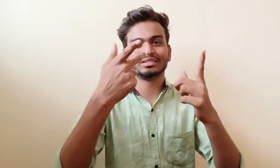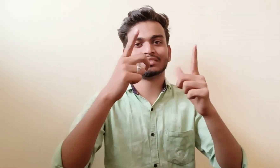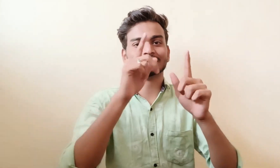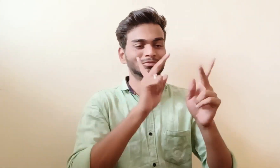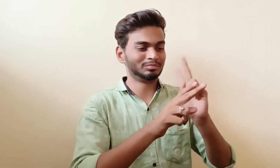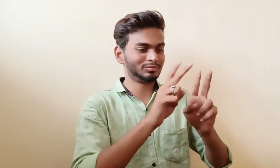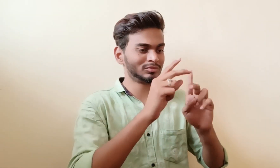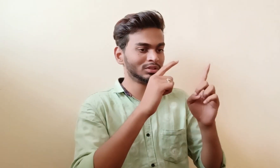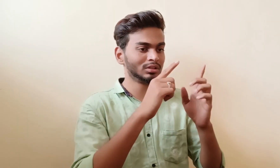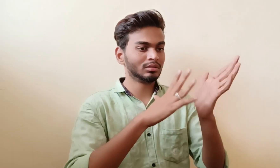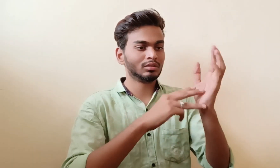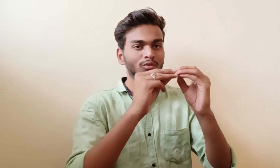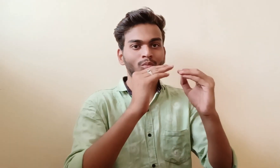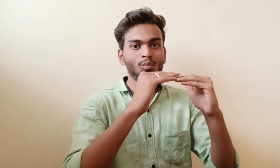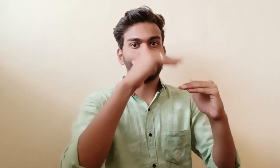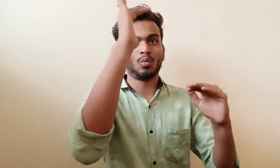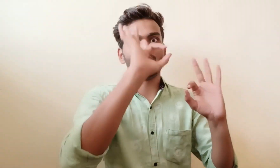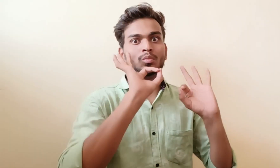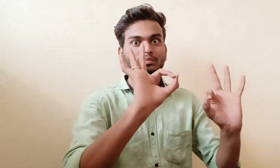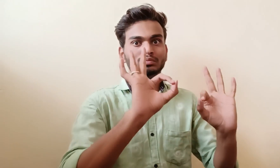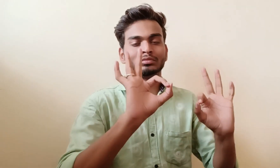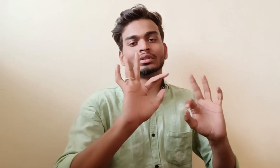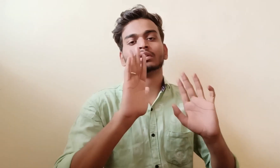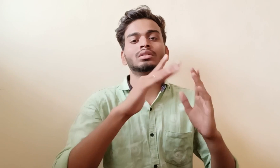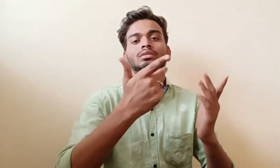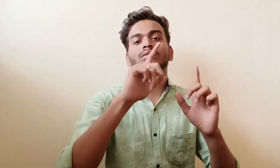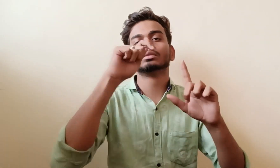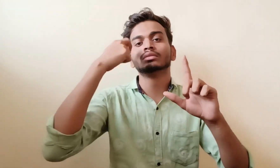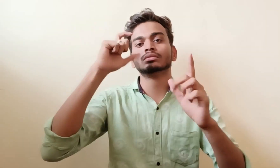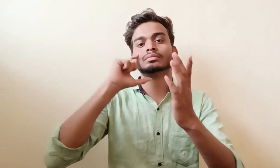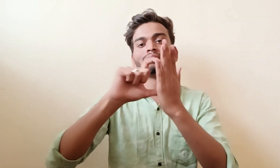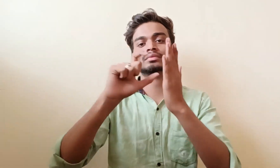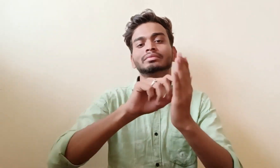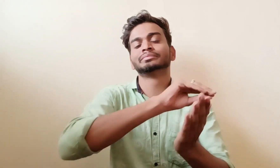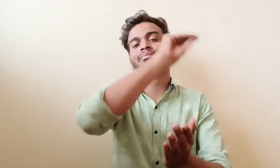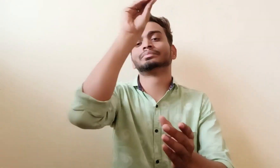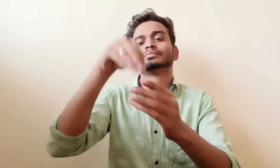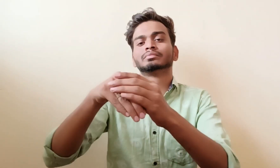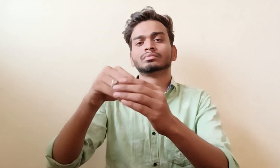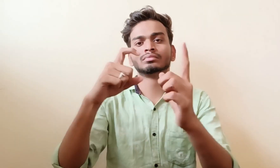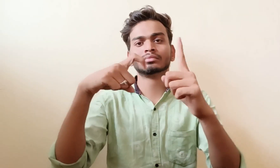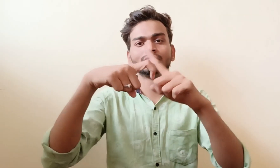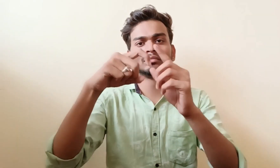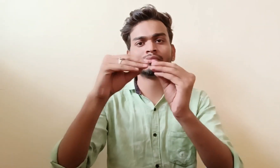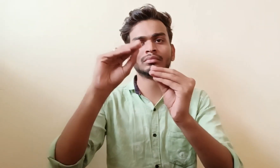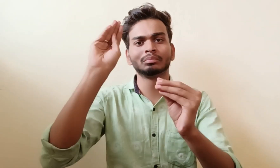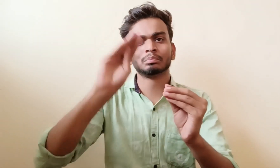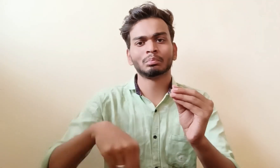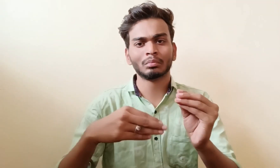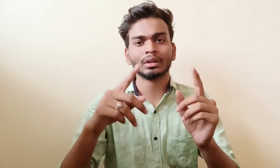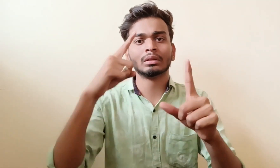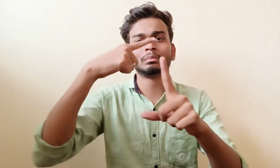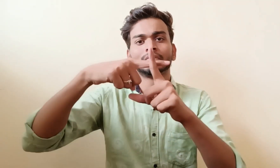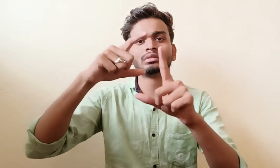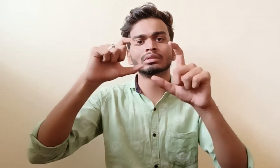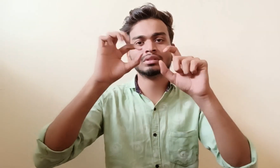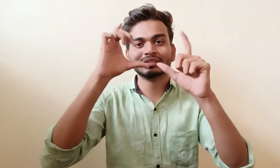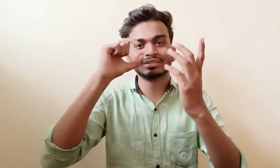MB after your Instagram post without quality KB some photo bad and